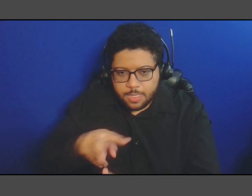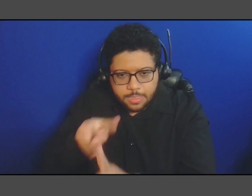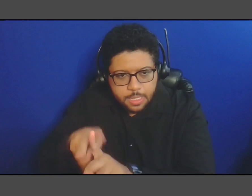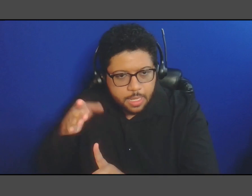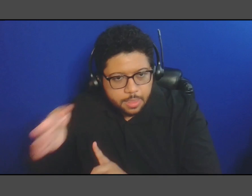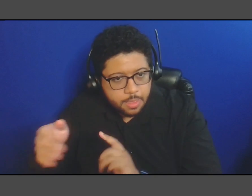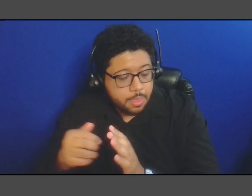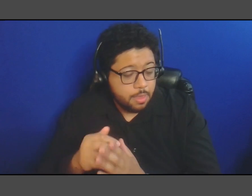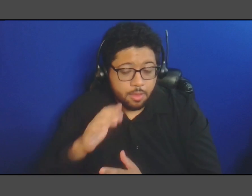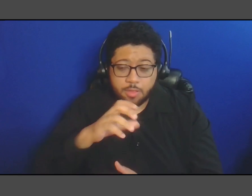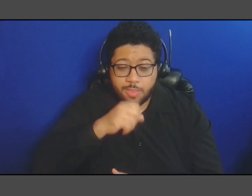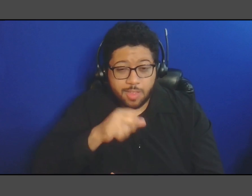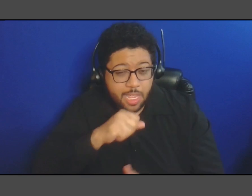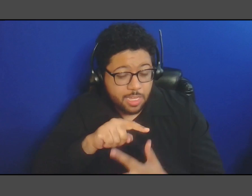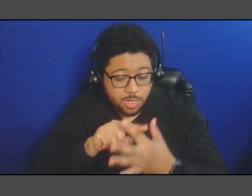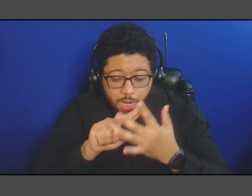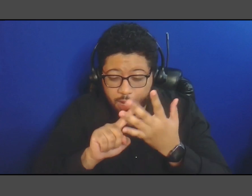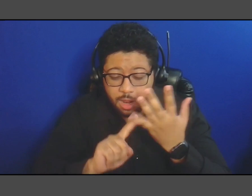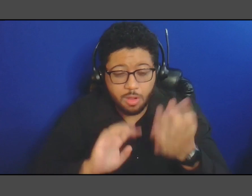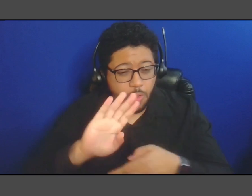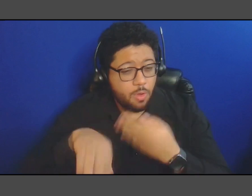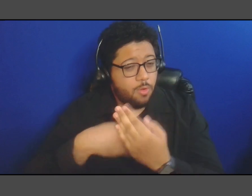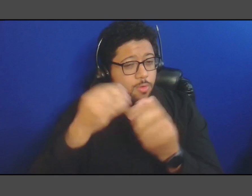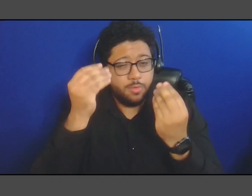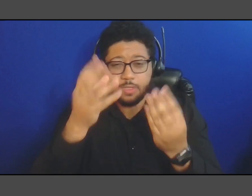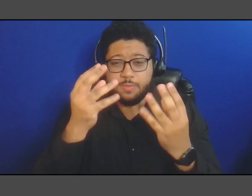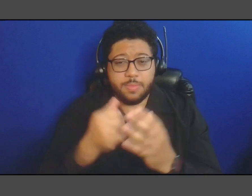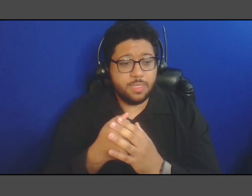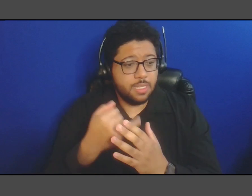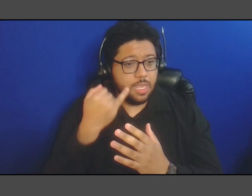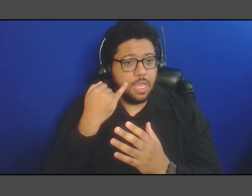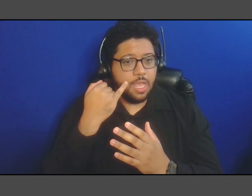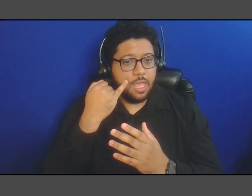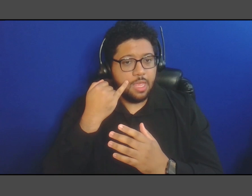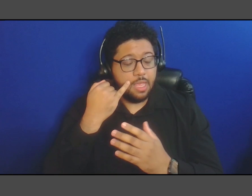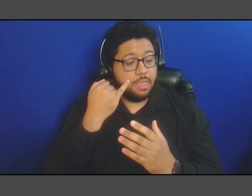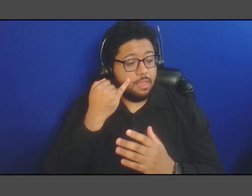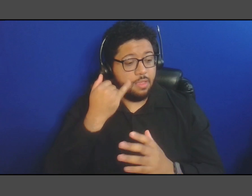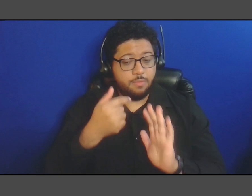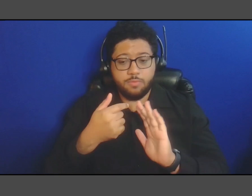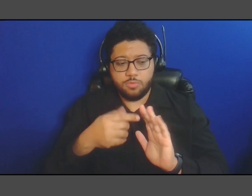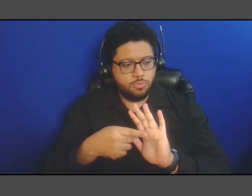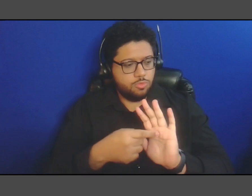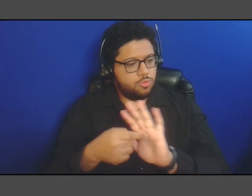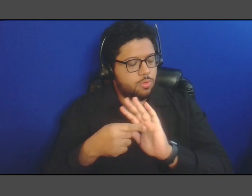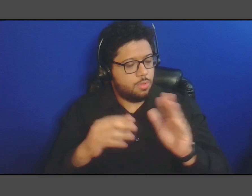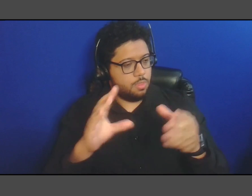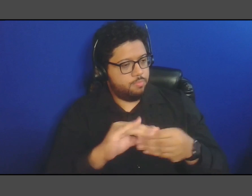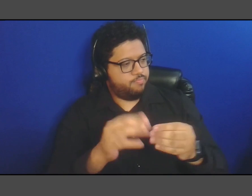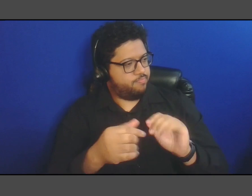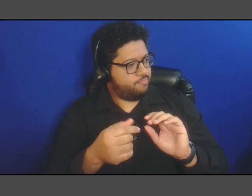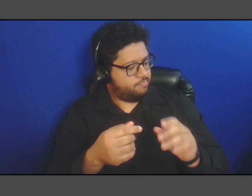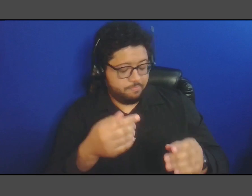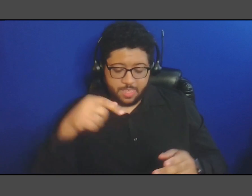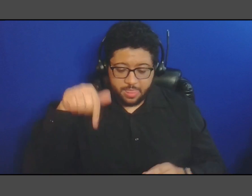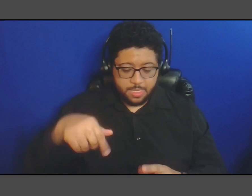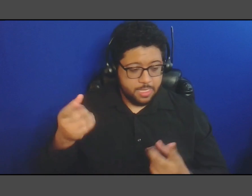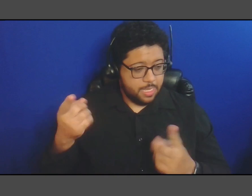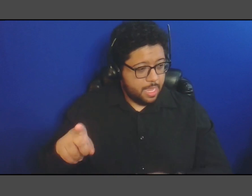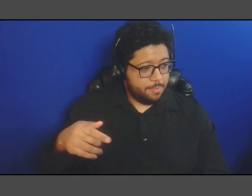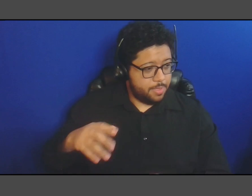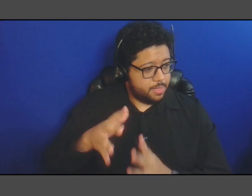if you went out and told somebody this is what happened in American history, half the people I speak to,